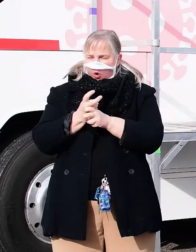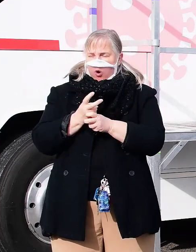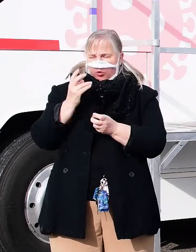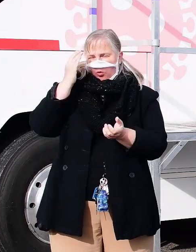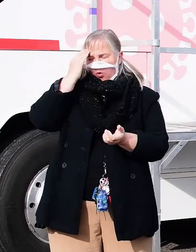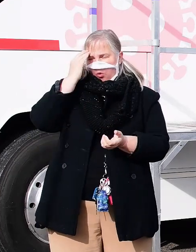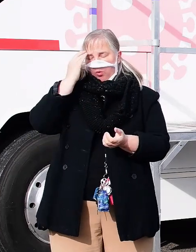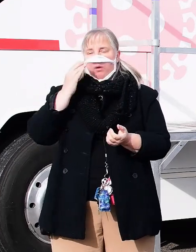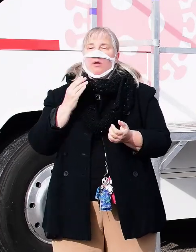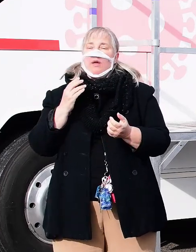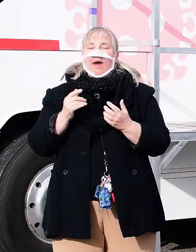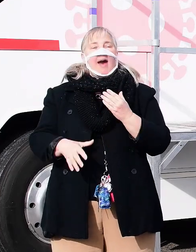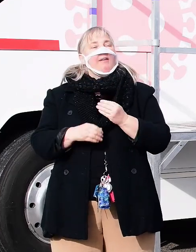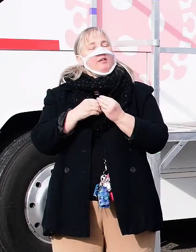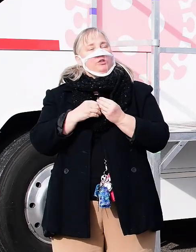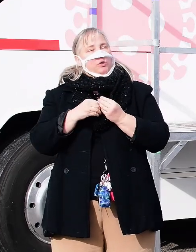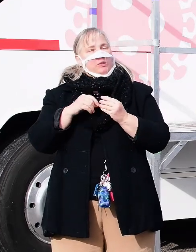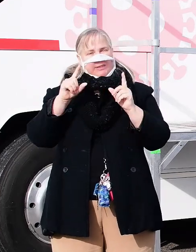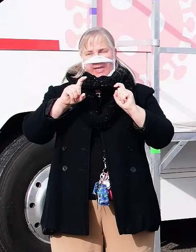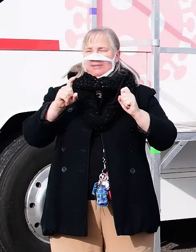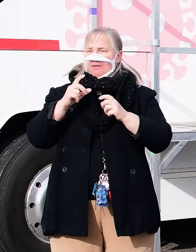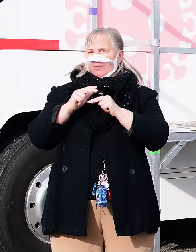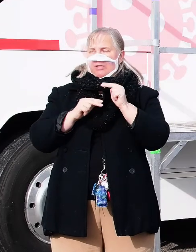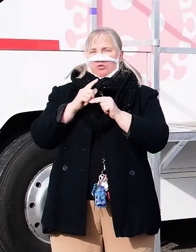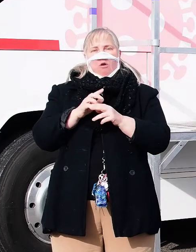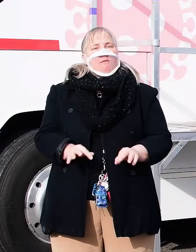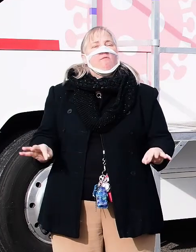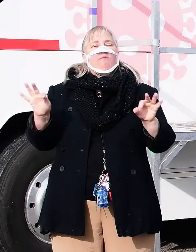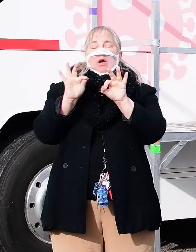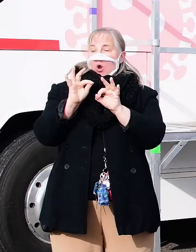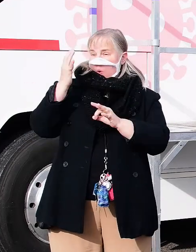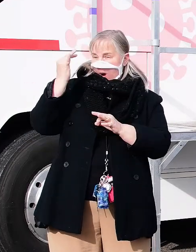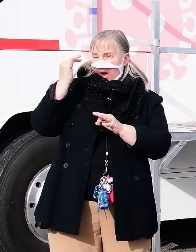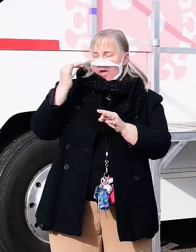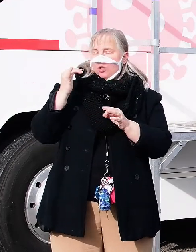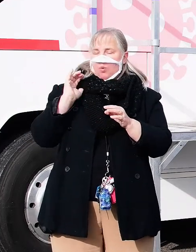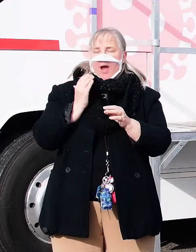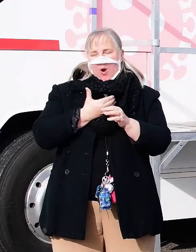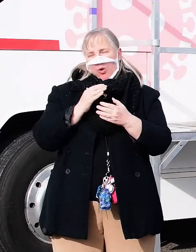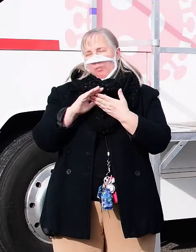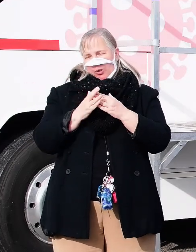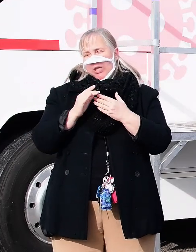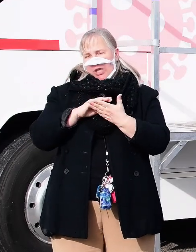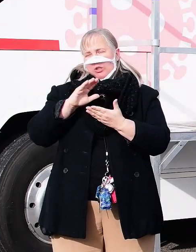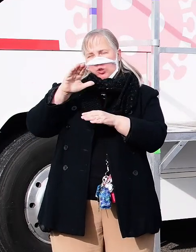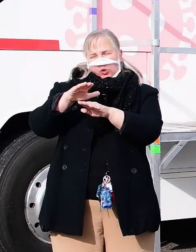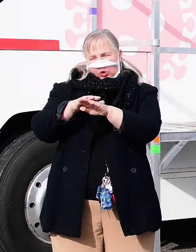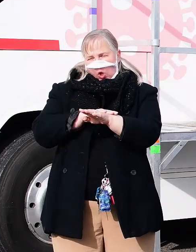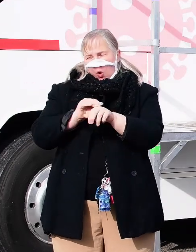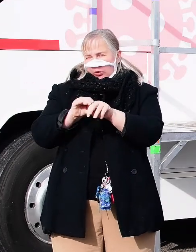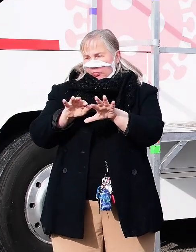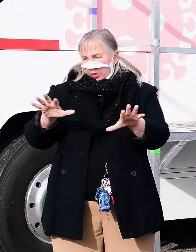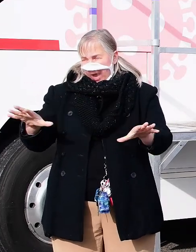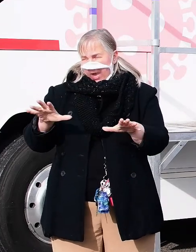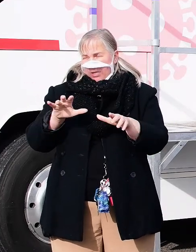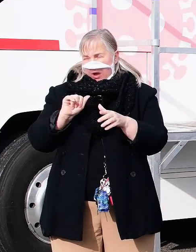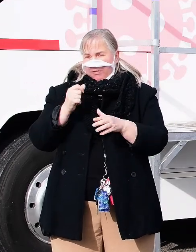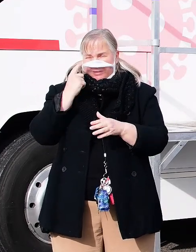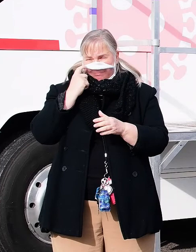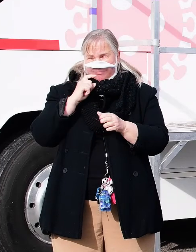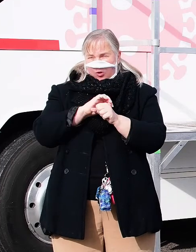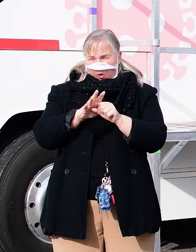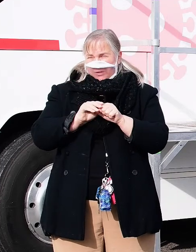Additional testing facilities are vital so that our community can slow the spread of this latest surge and protect